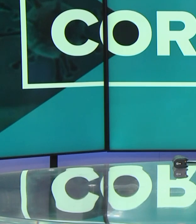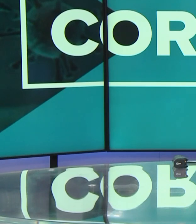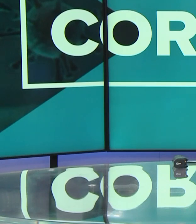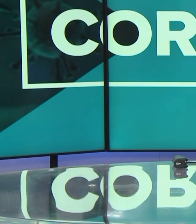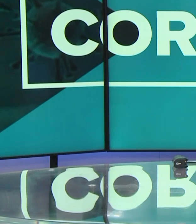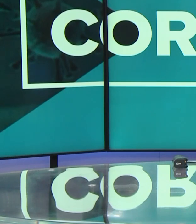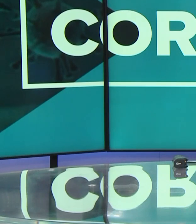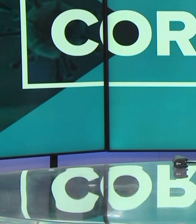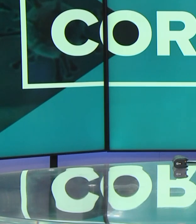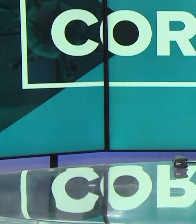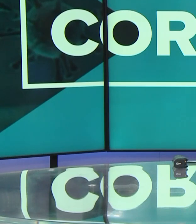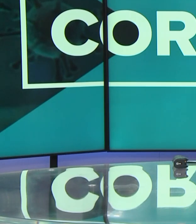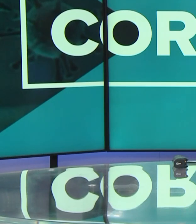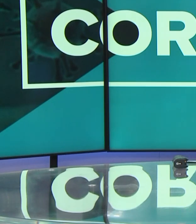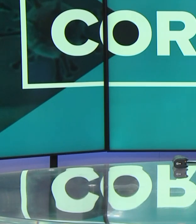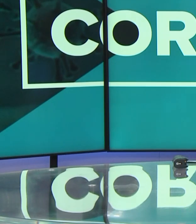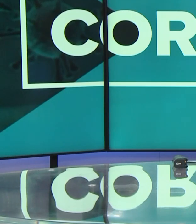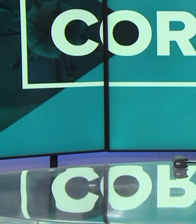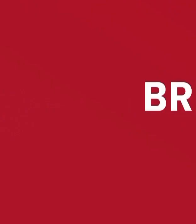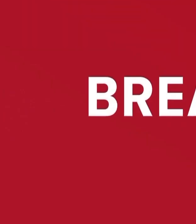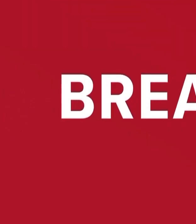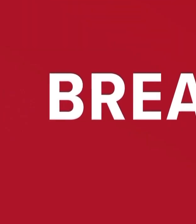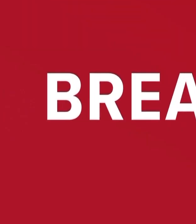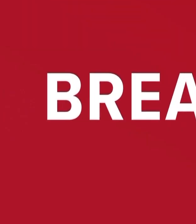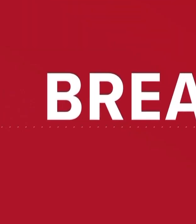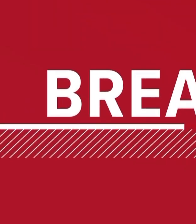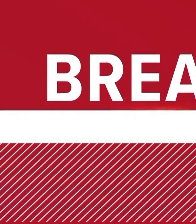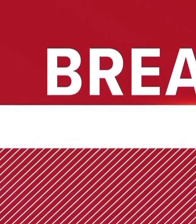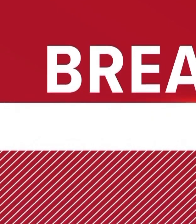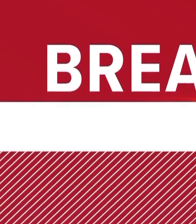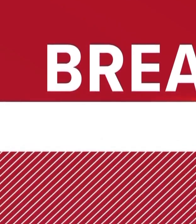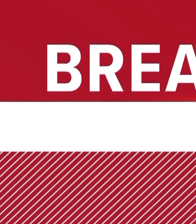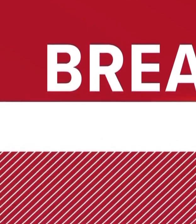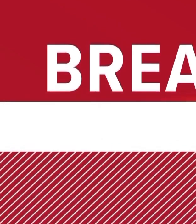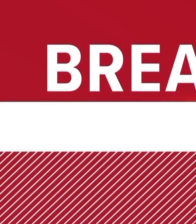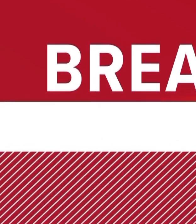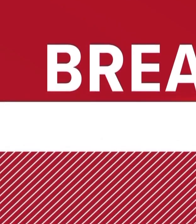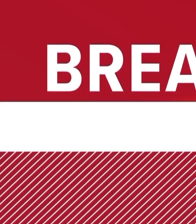latest developments. I'll see you all then.